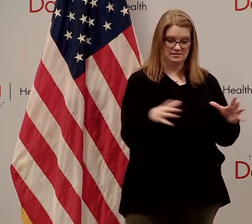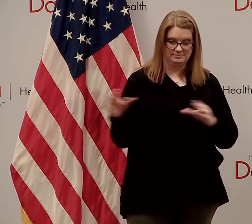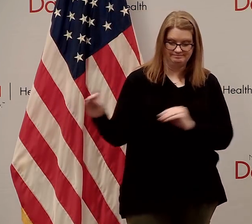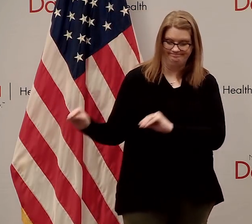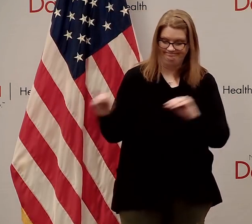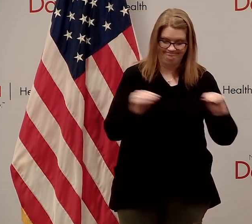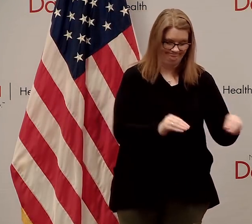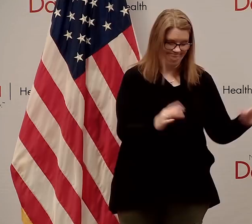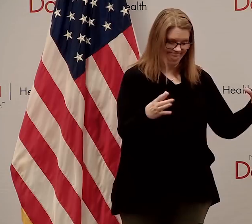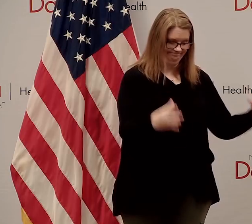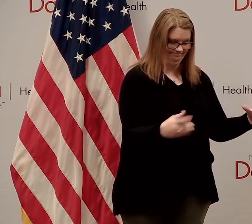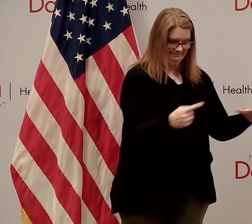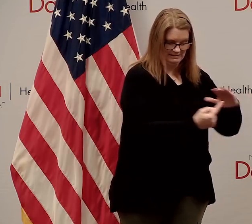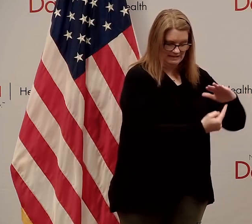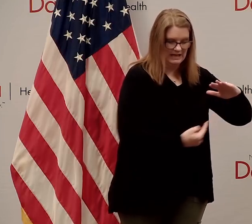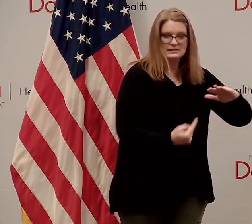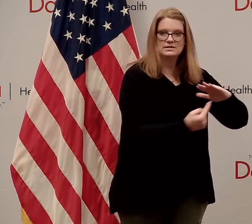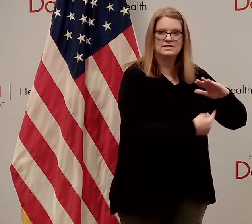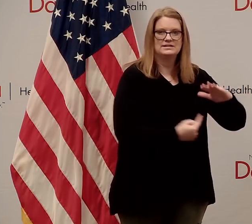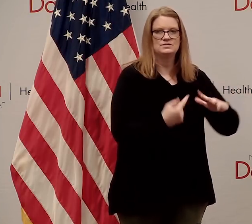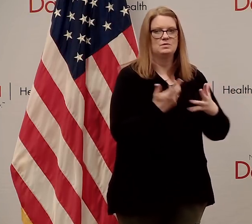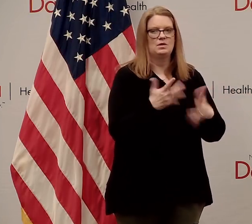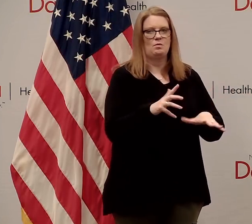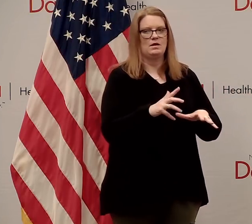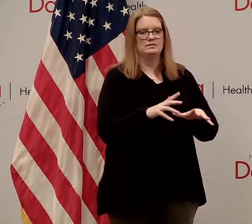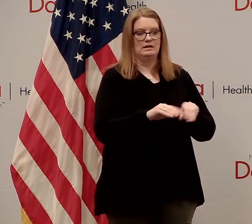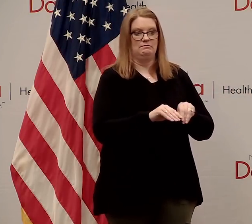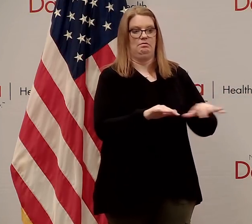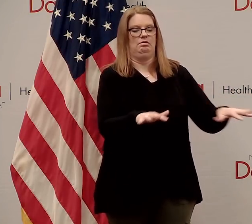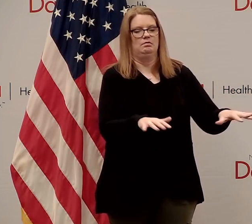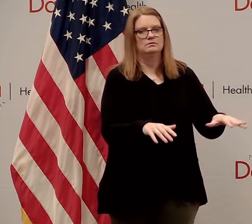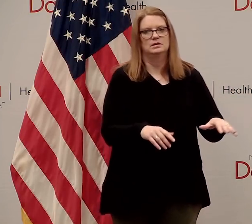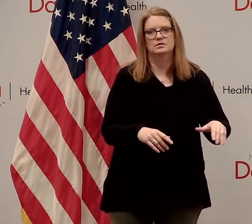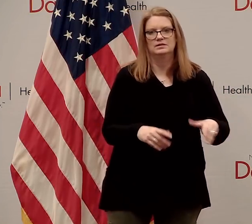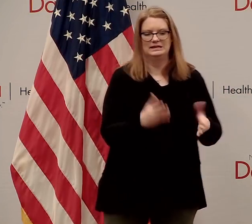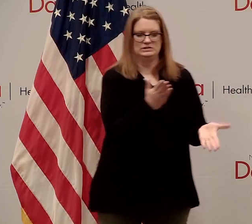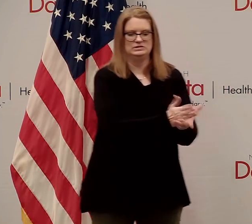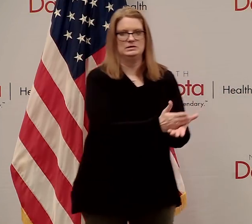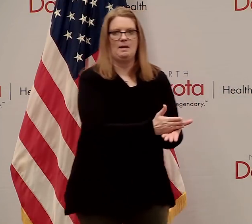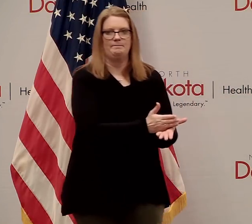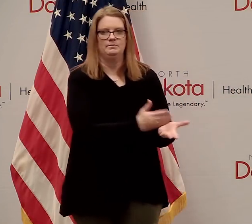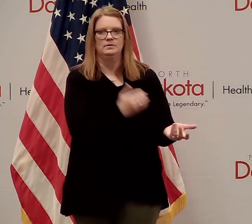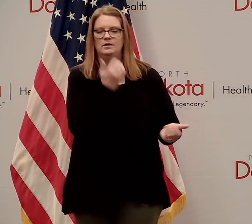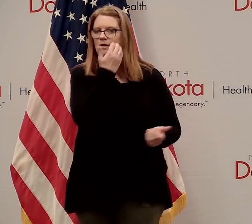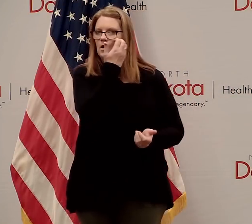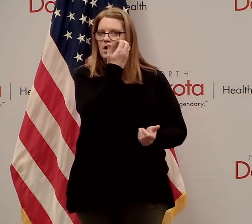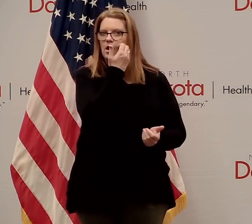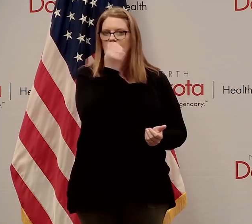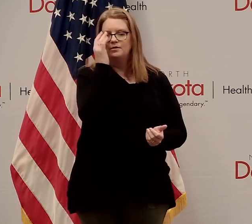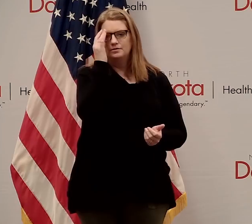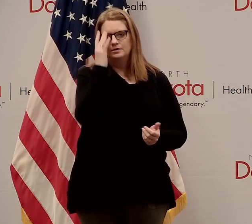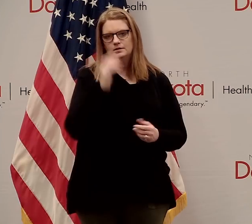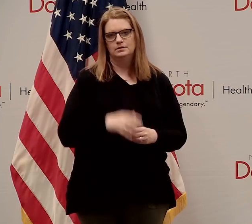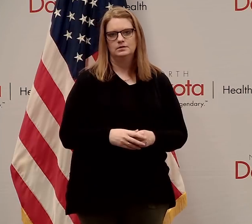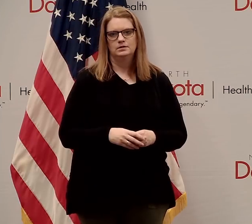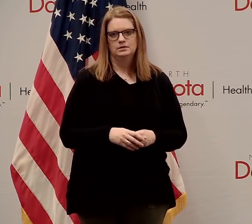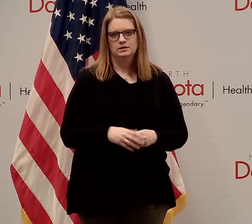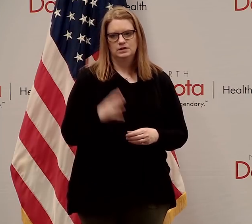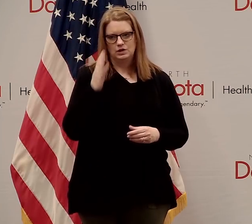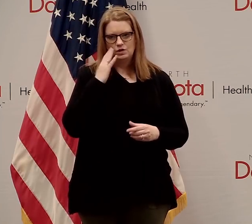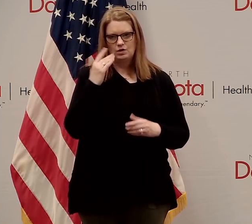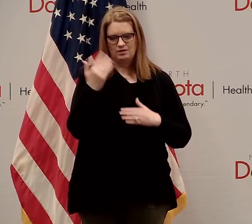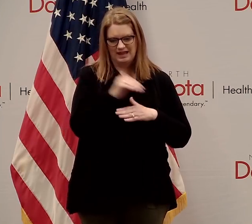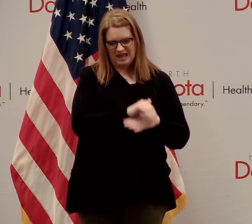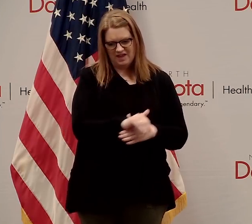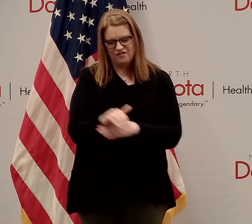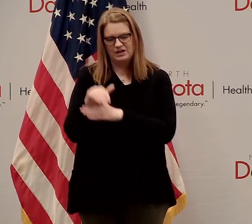the continual spreading. So it is, if you said, what is the thing that people always ask, what's the thing that keeps you awake at night? The